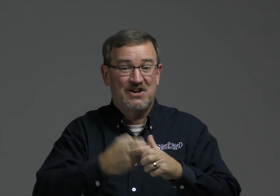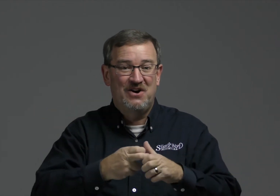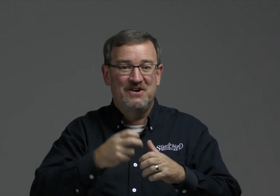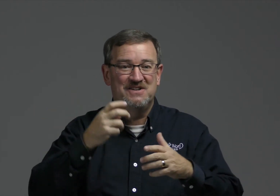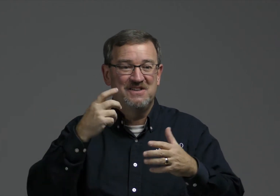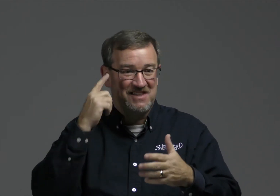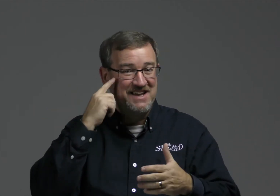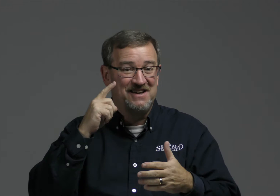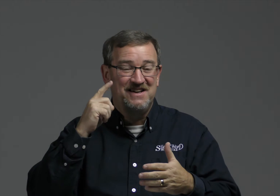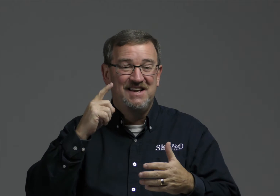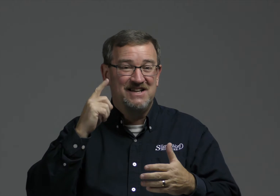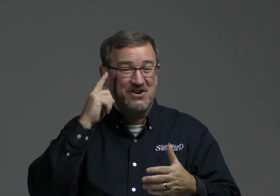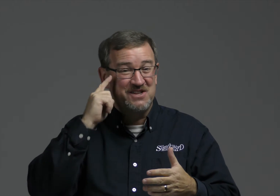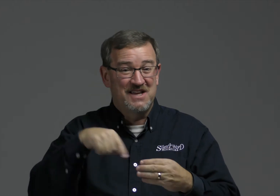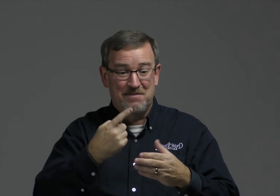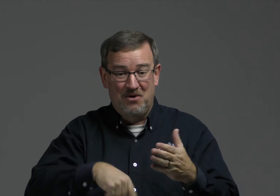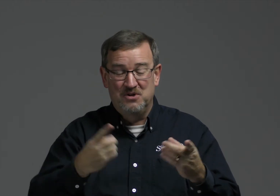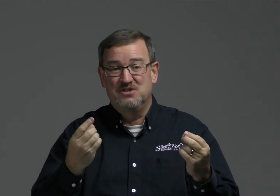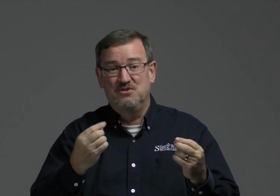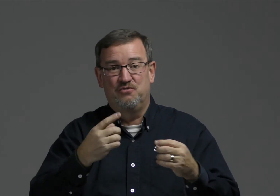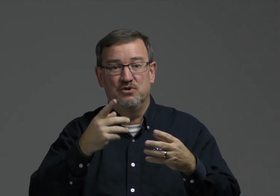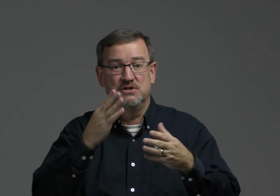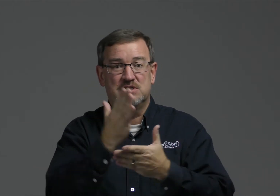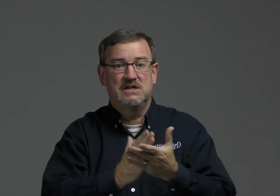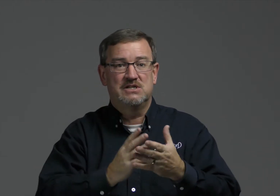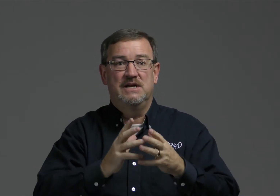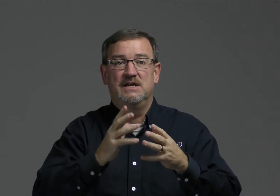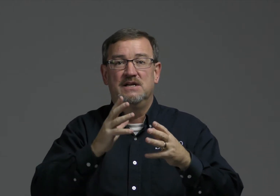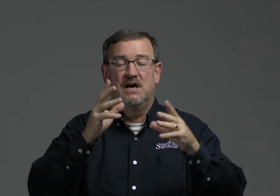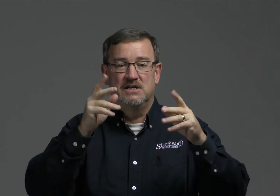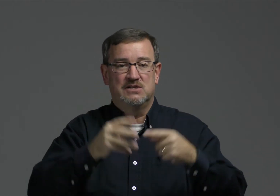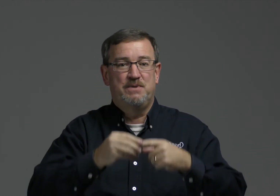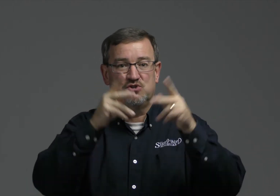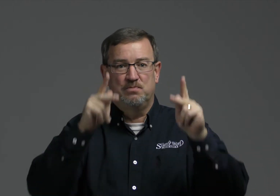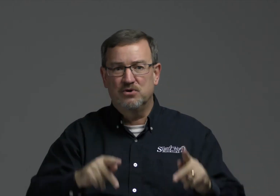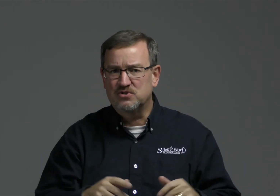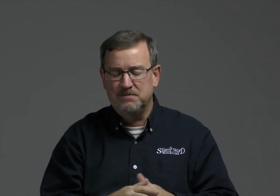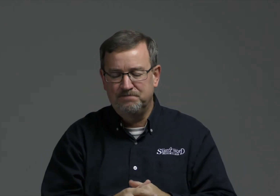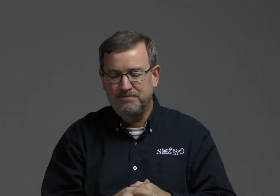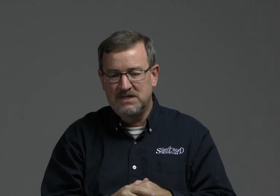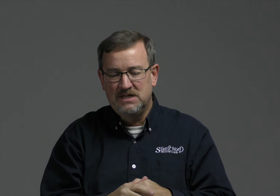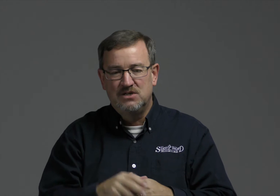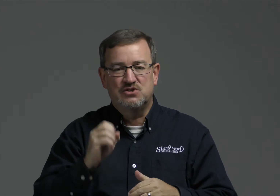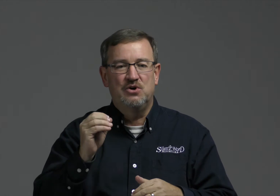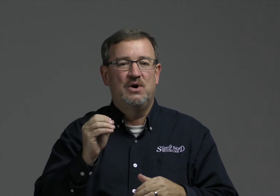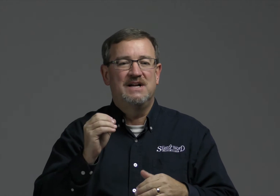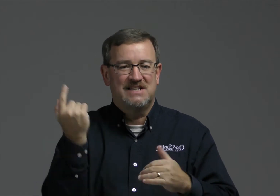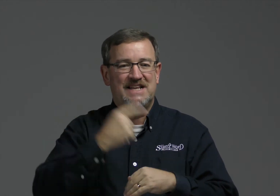a hard thing. It's hard to think about what to do for such a special person. So